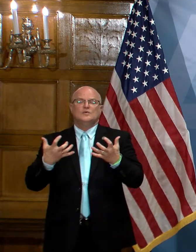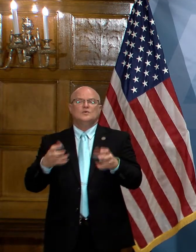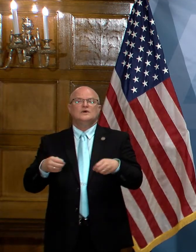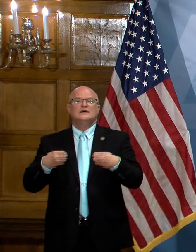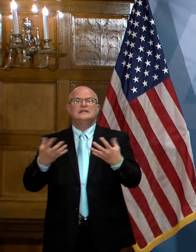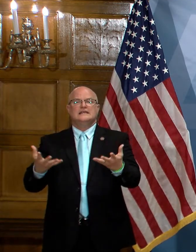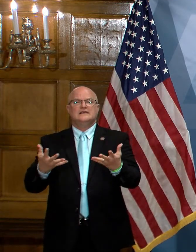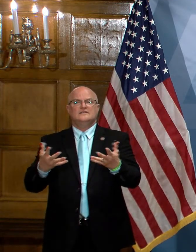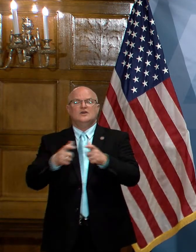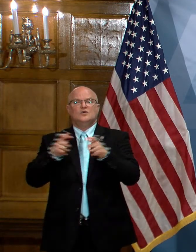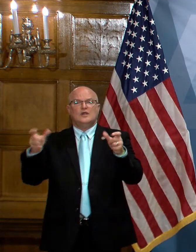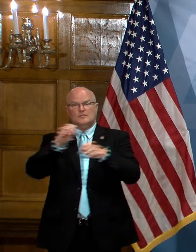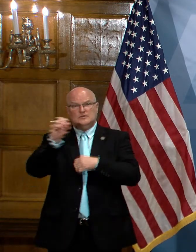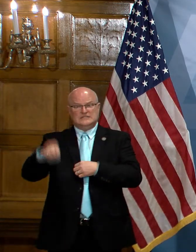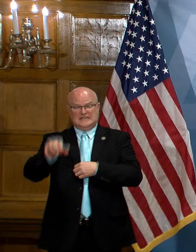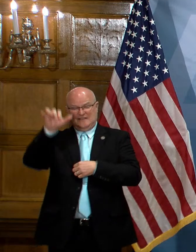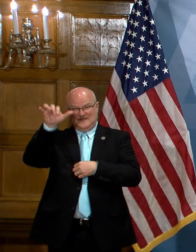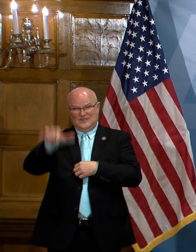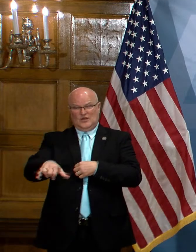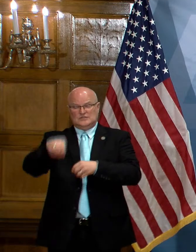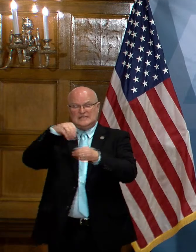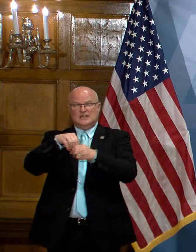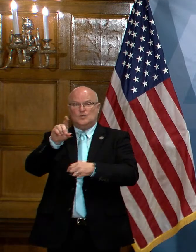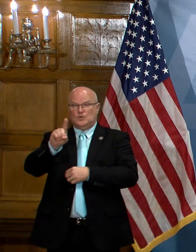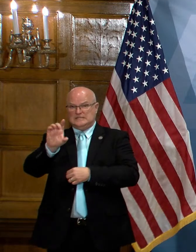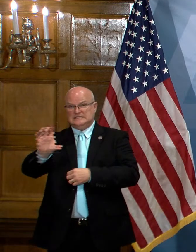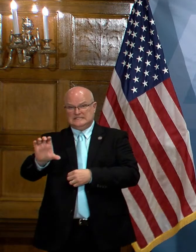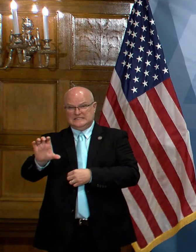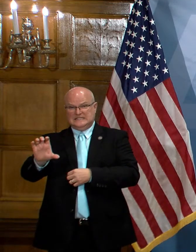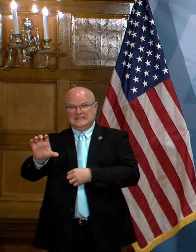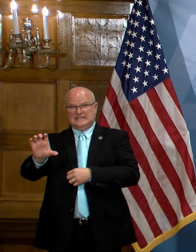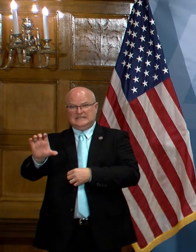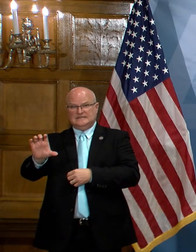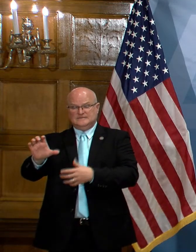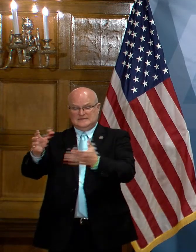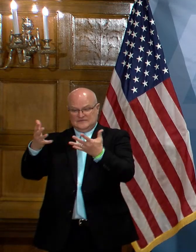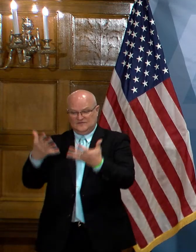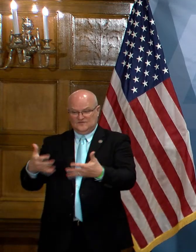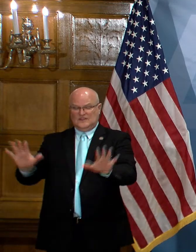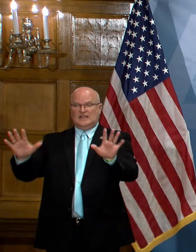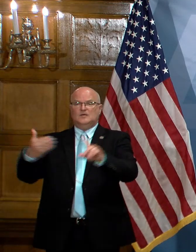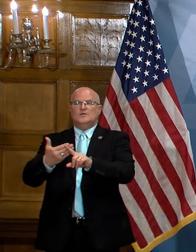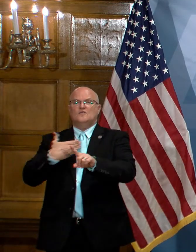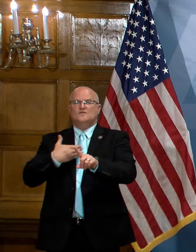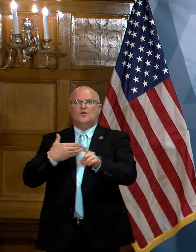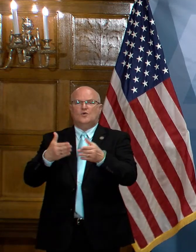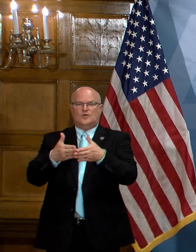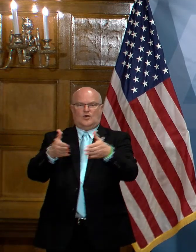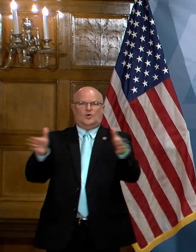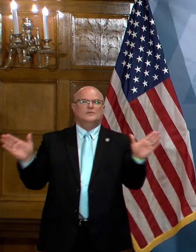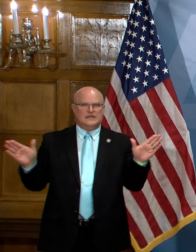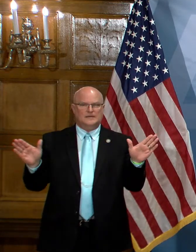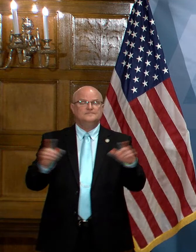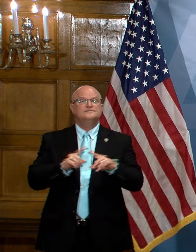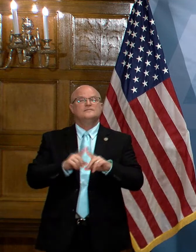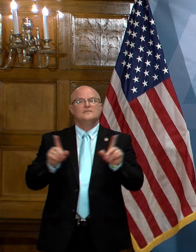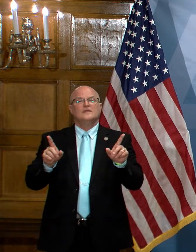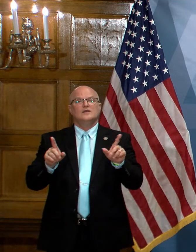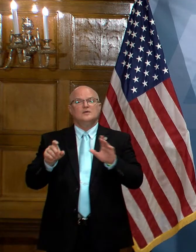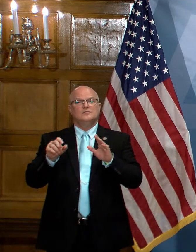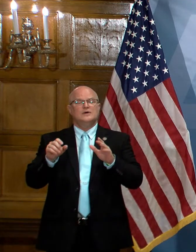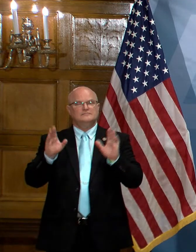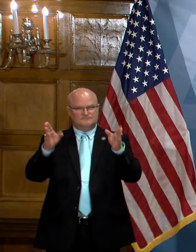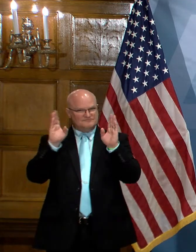get a greater percent of those that are in 1C done before we move on, but